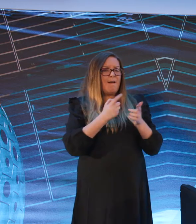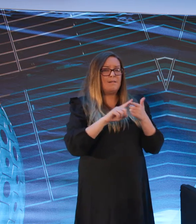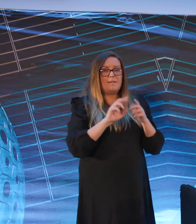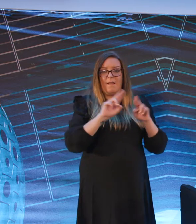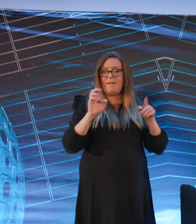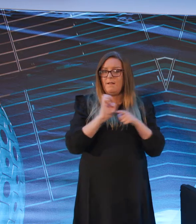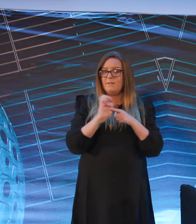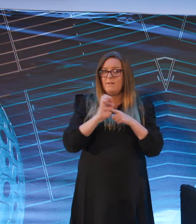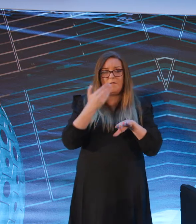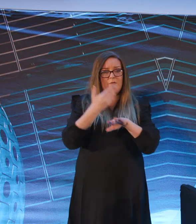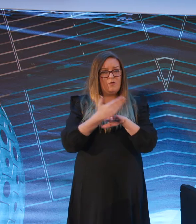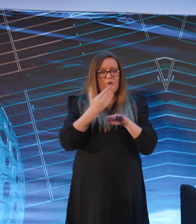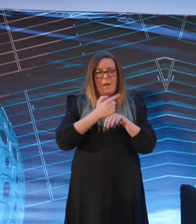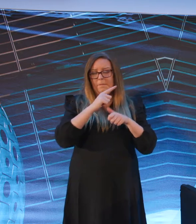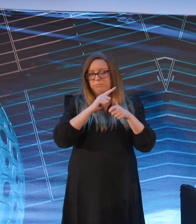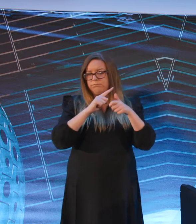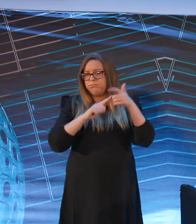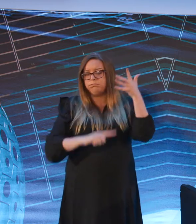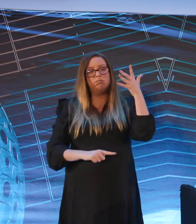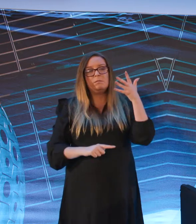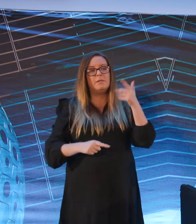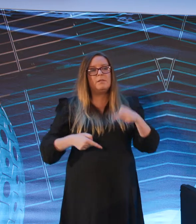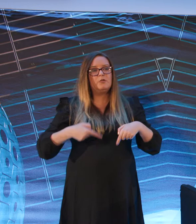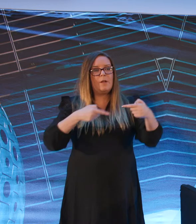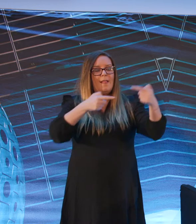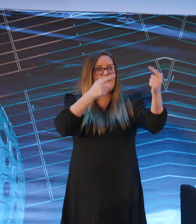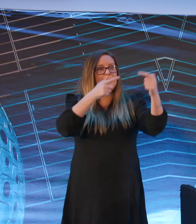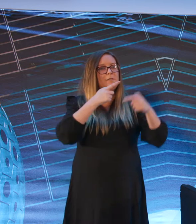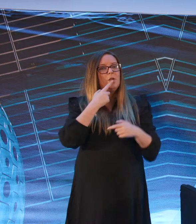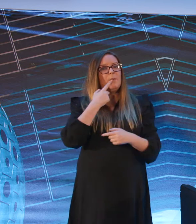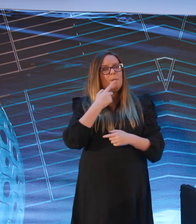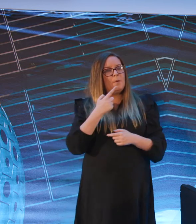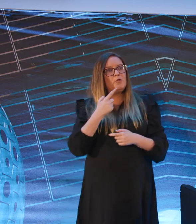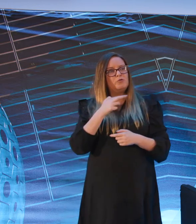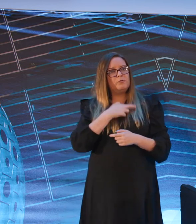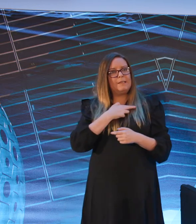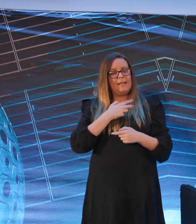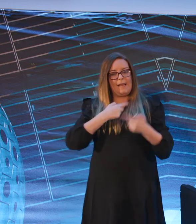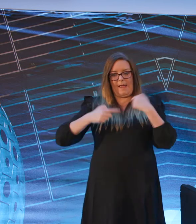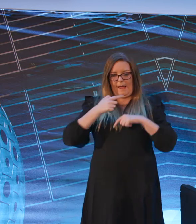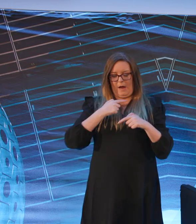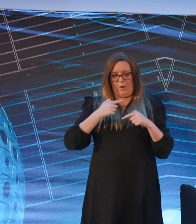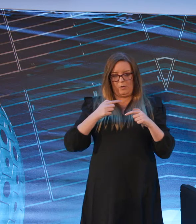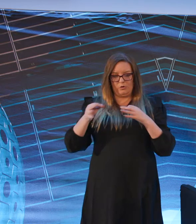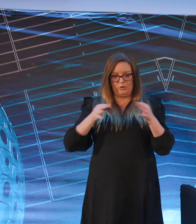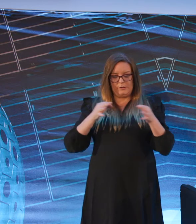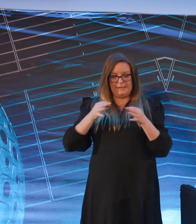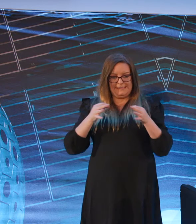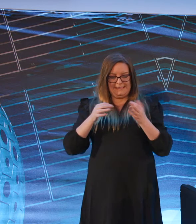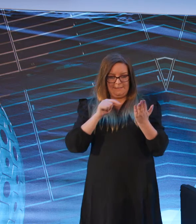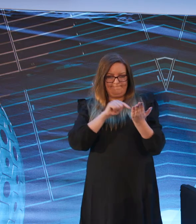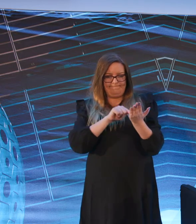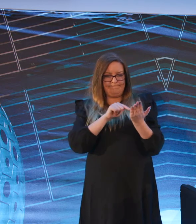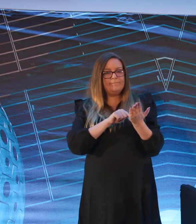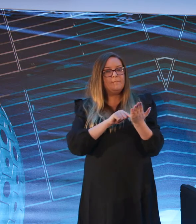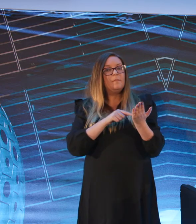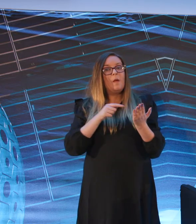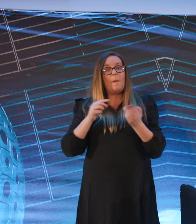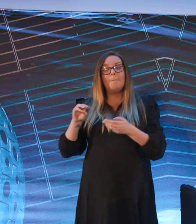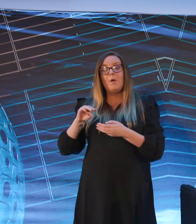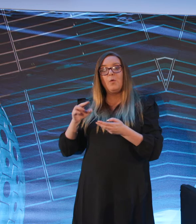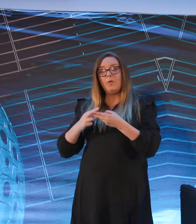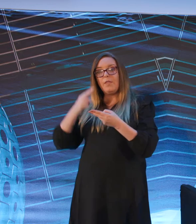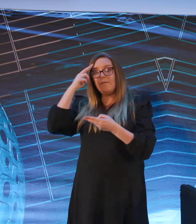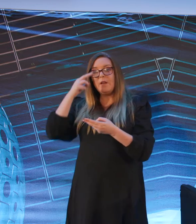shortages. As part of our strategic direction, Maynooth University is embarking